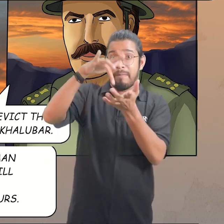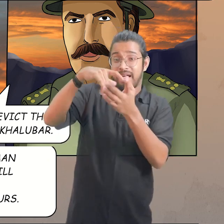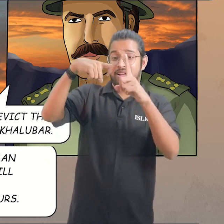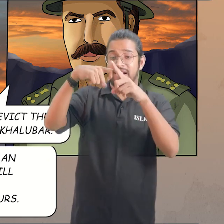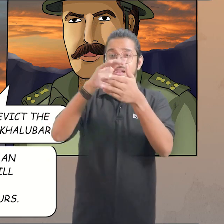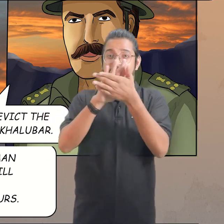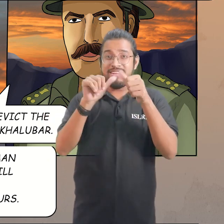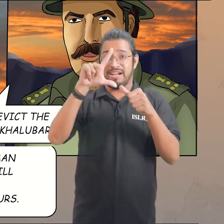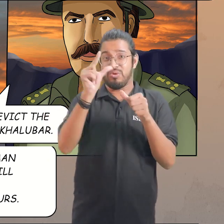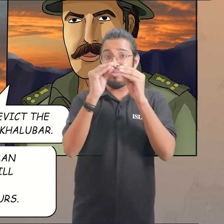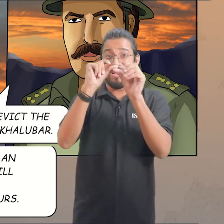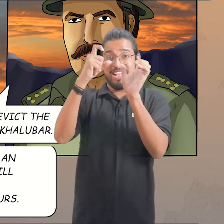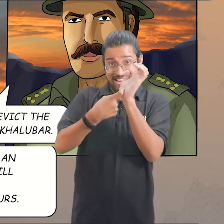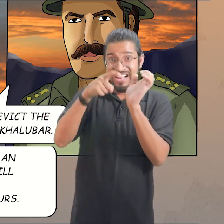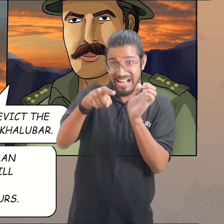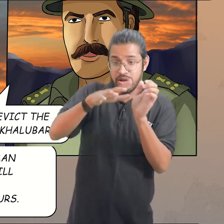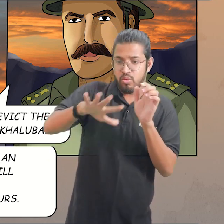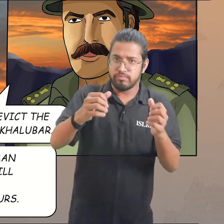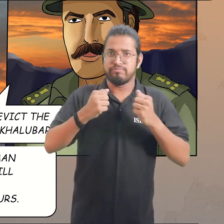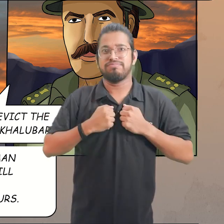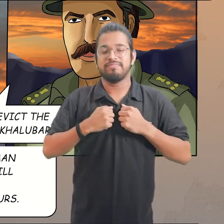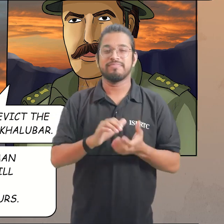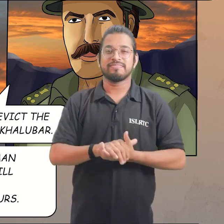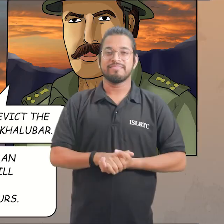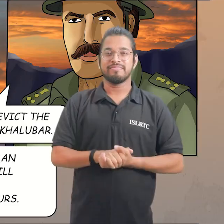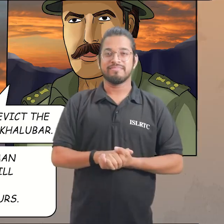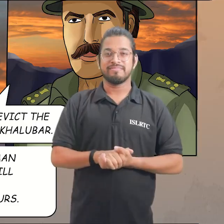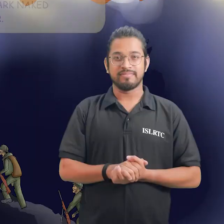him up. Khalubar will be ours.